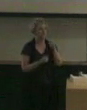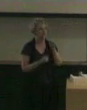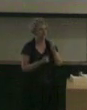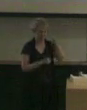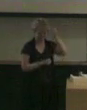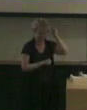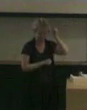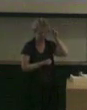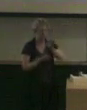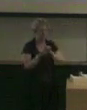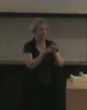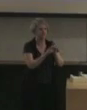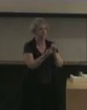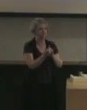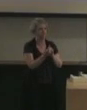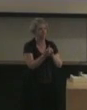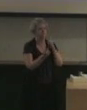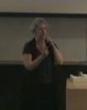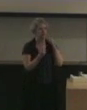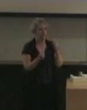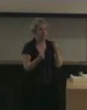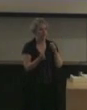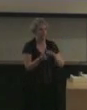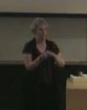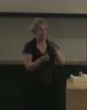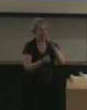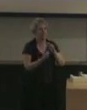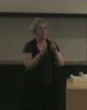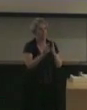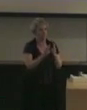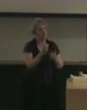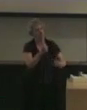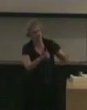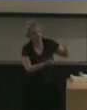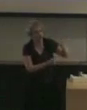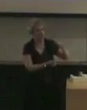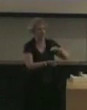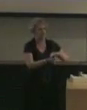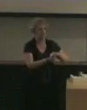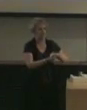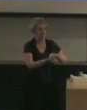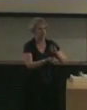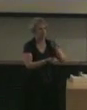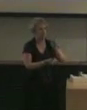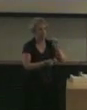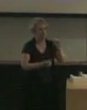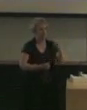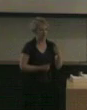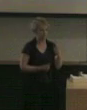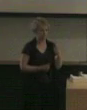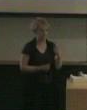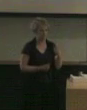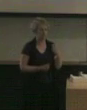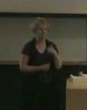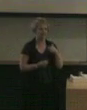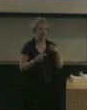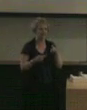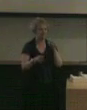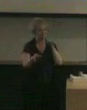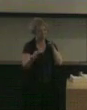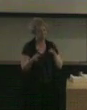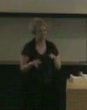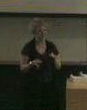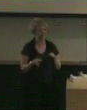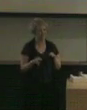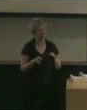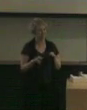and Mental Health Nurse, Deaf Unit Charge Nurse at Worcester State Hospital. And I'll let him tell you a little bit